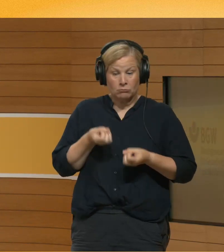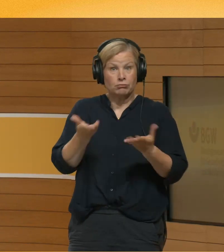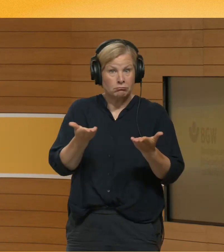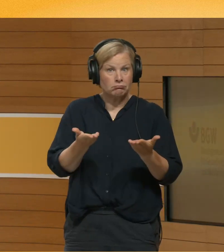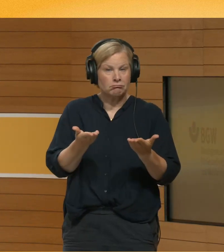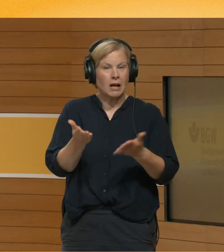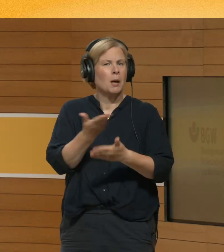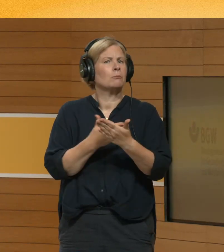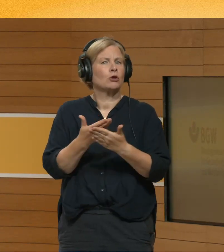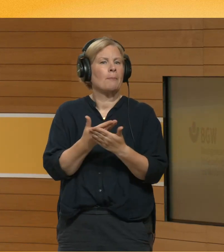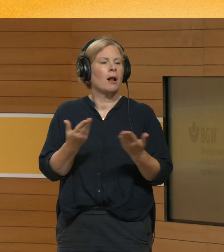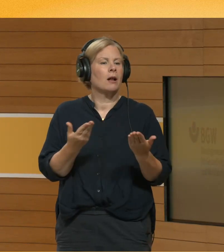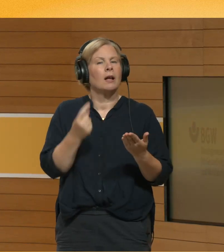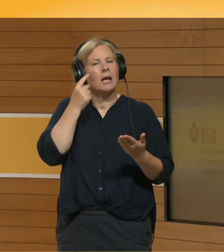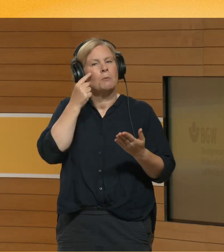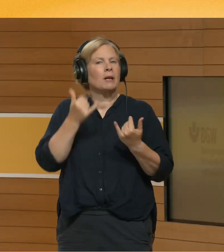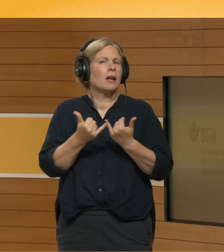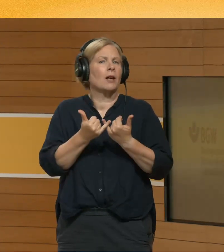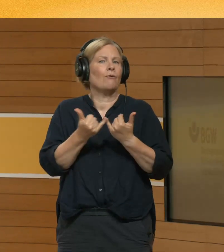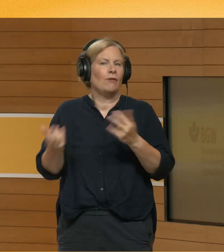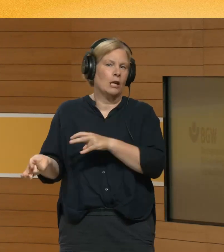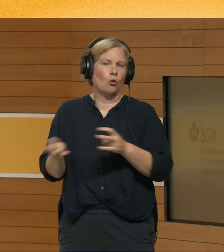or your main flagship in your hospital.